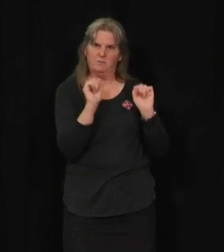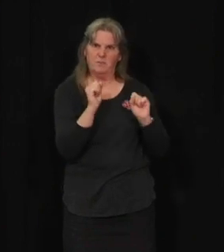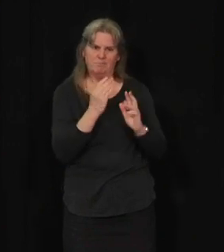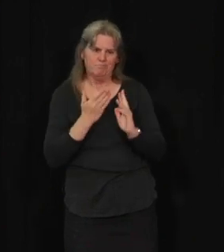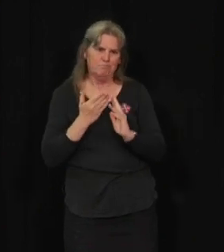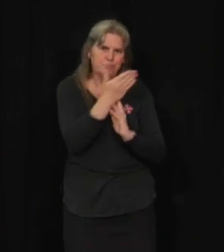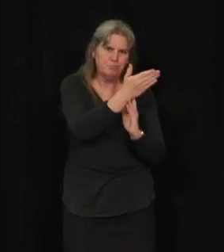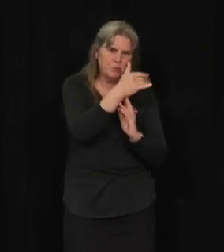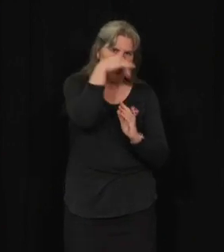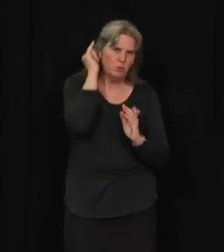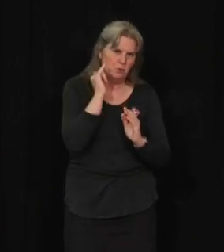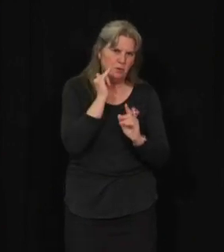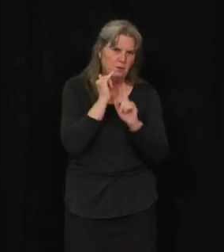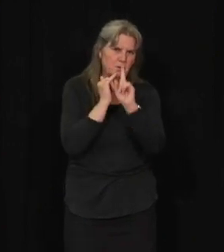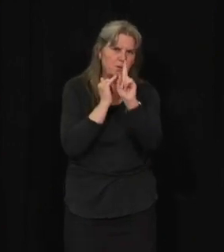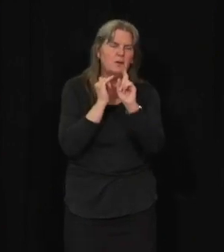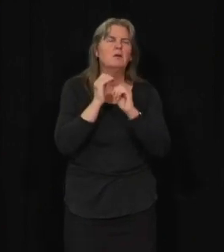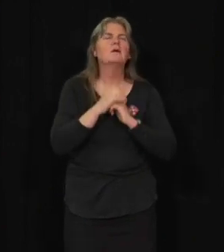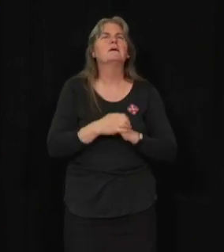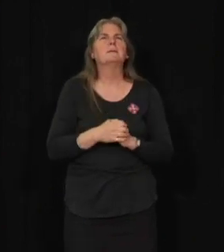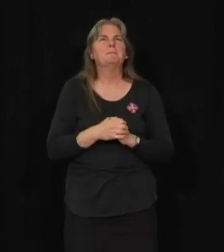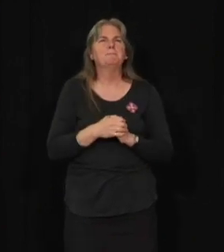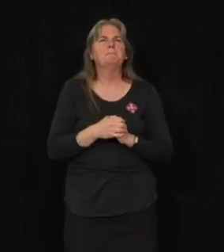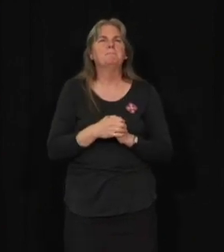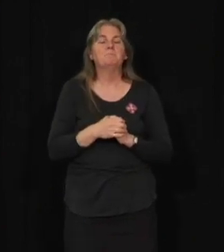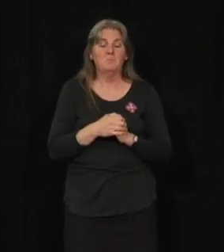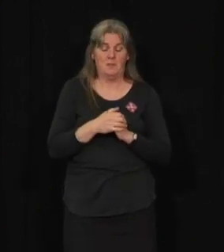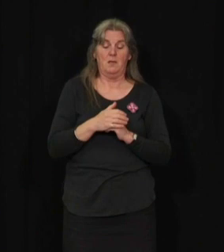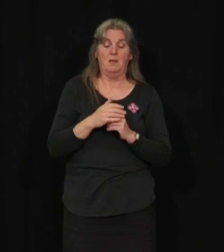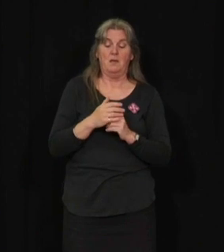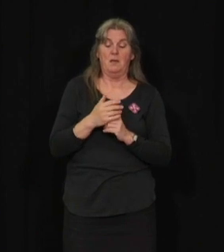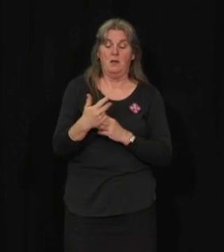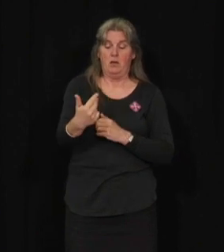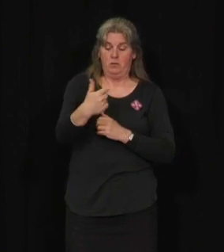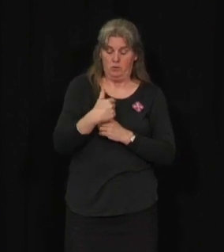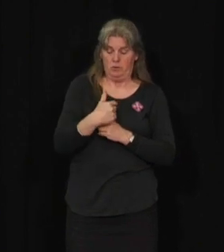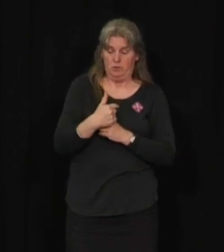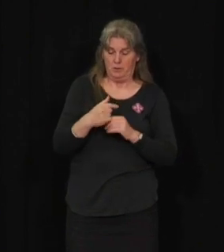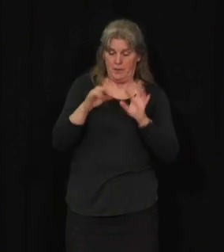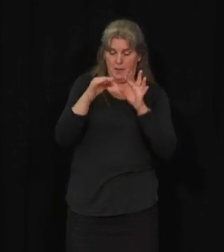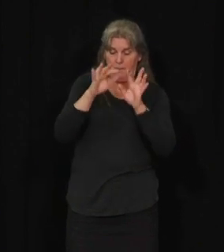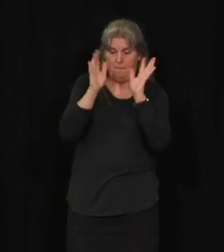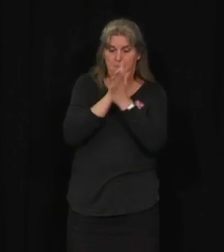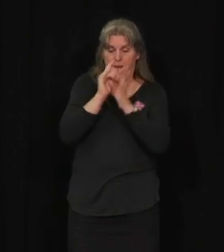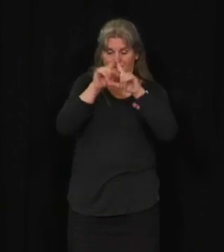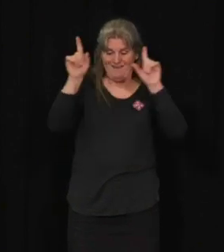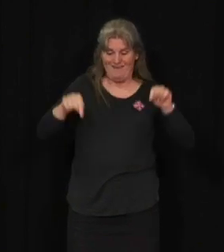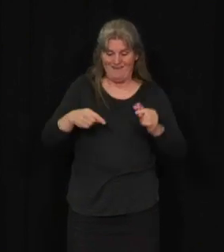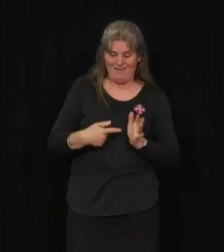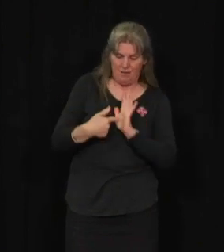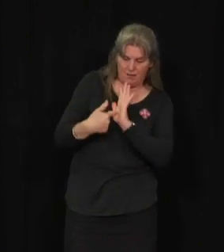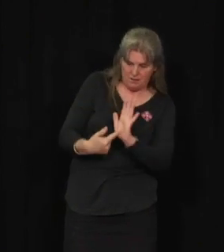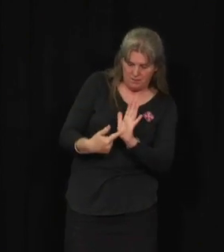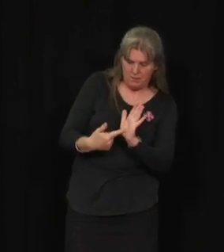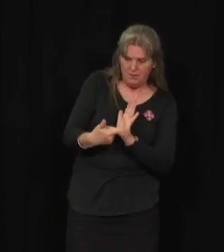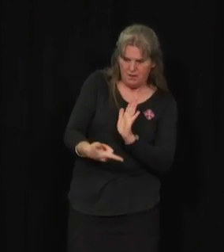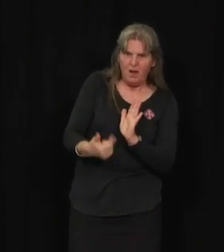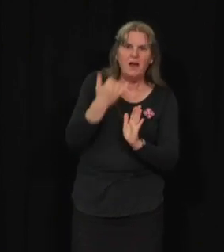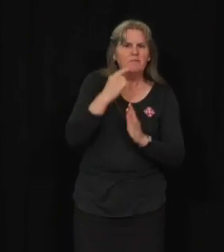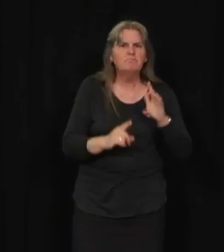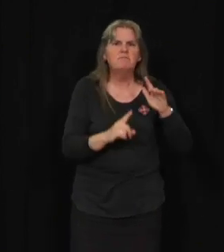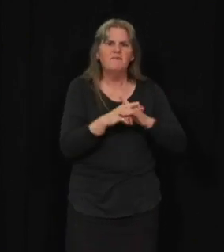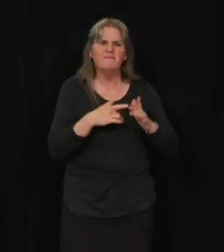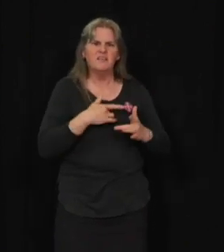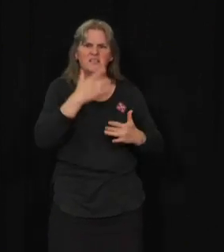possible. Part of the instructions that are given to people traveling through is guidance to assist people should they develop symptoms that